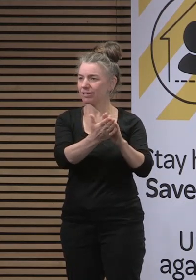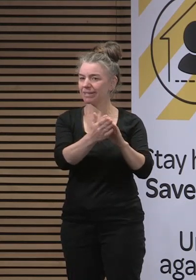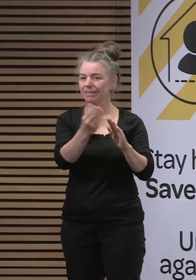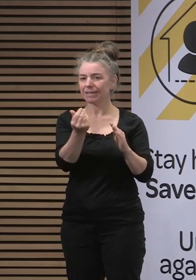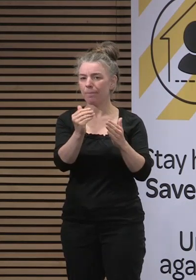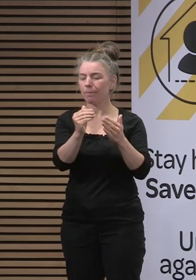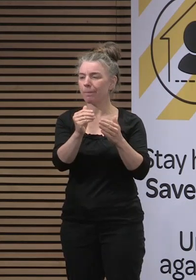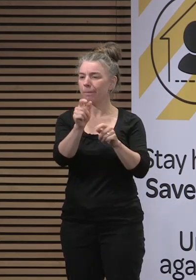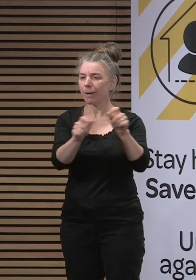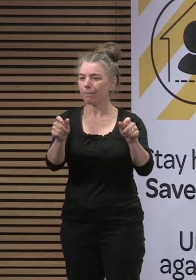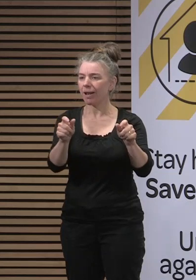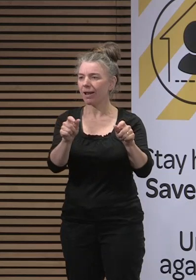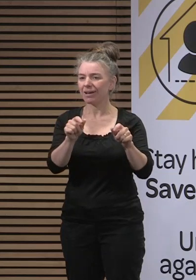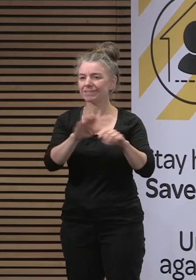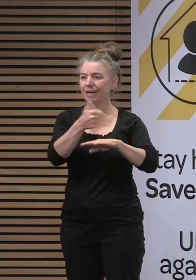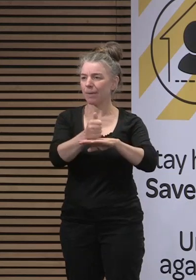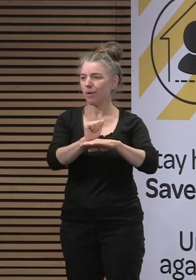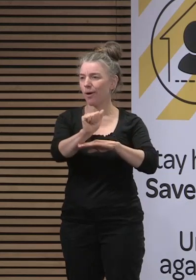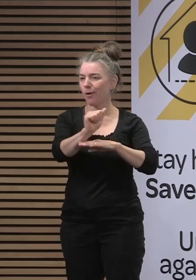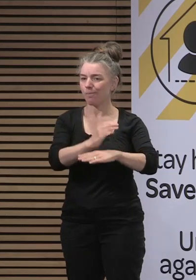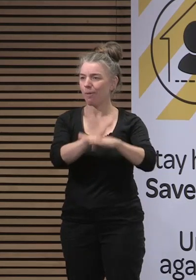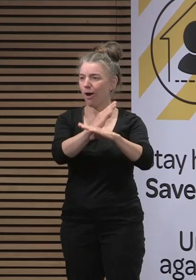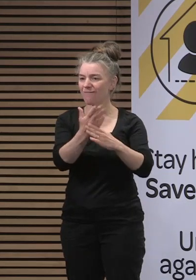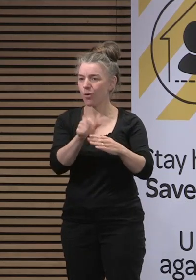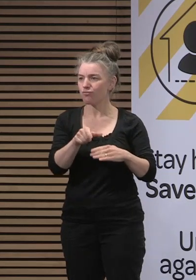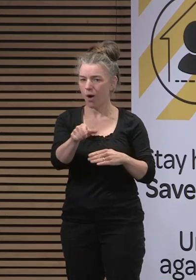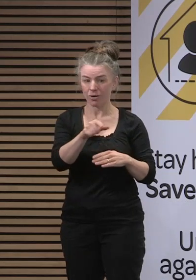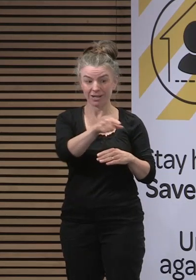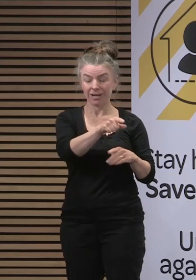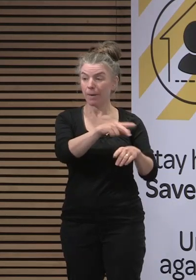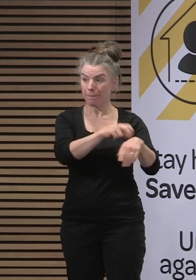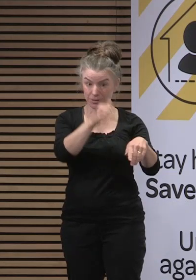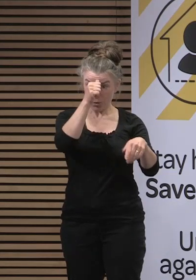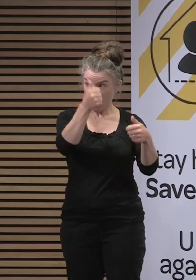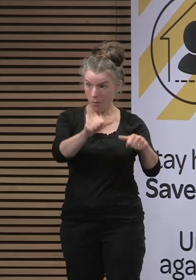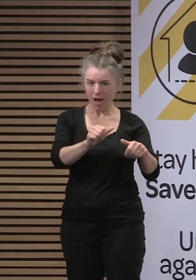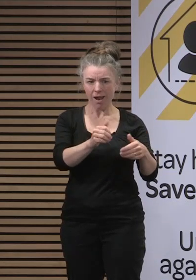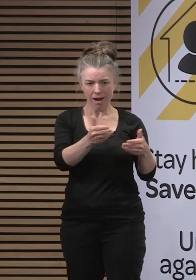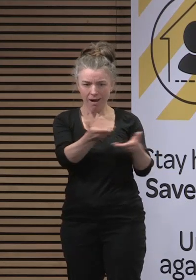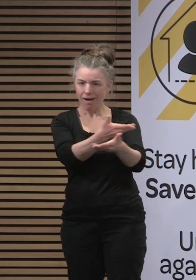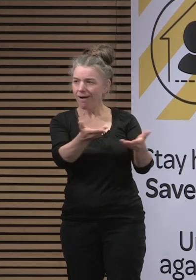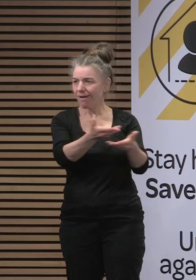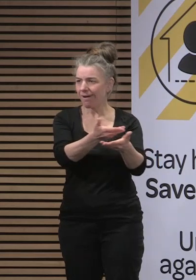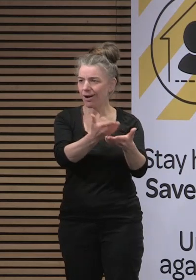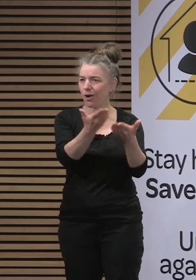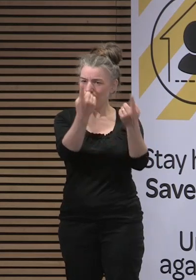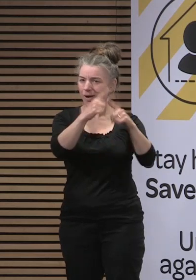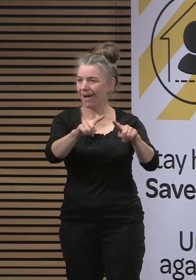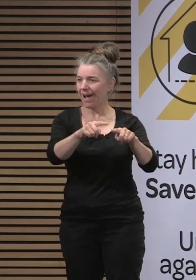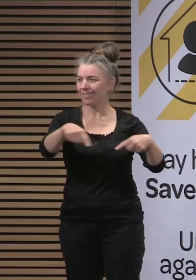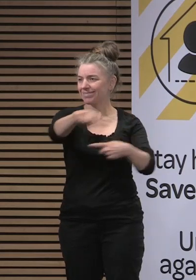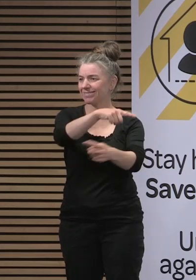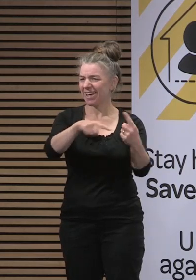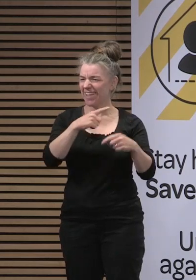to use their own blockades and so on, that those local connections, that local knowledge will really need to be applied. And that's why the